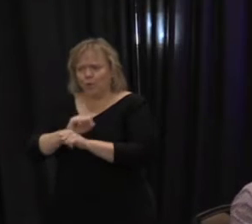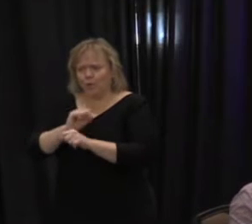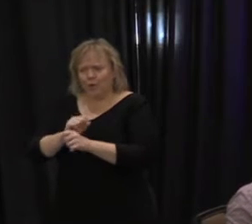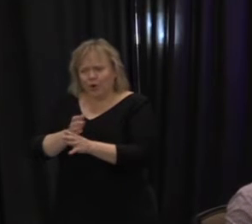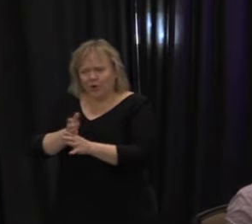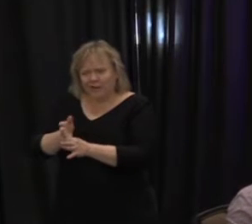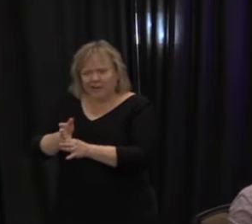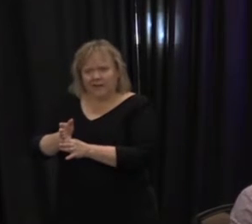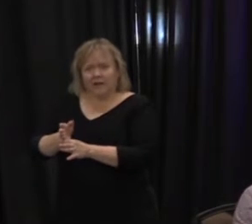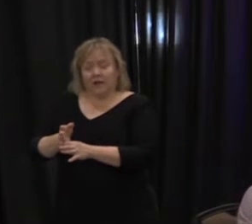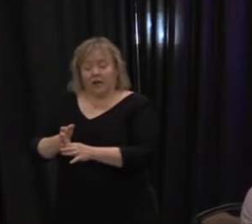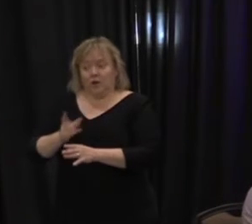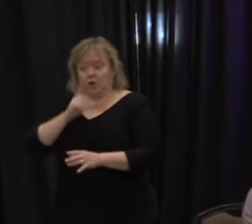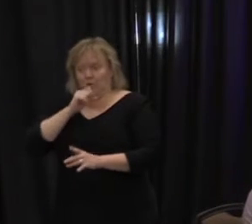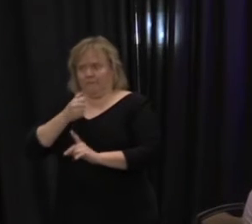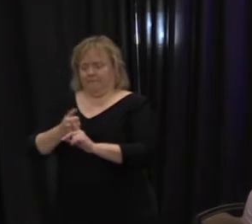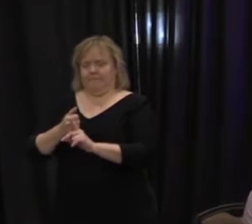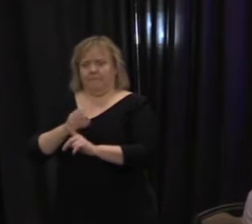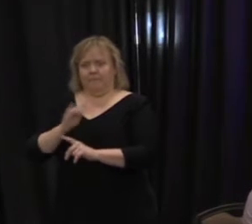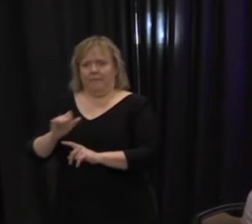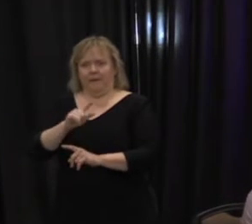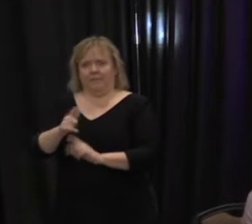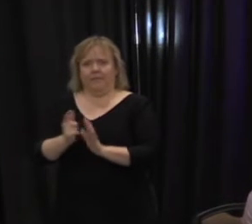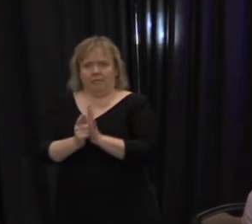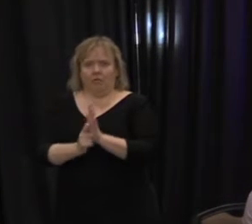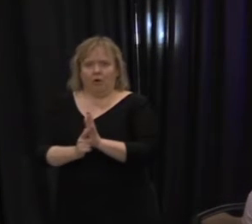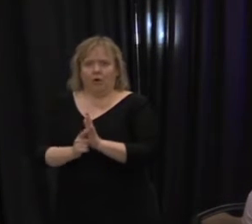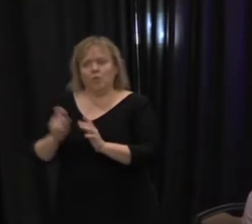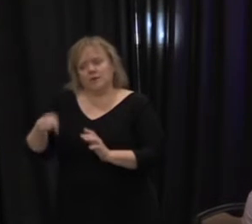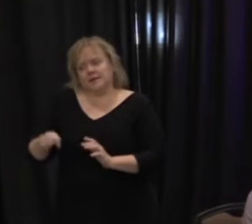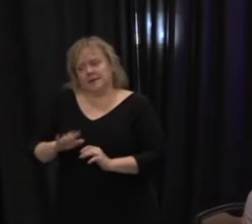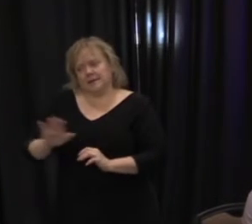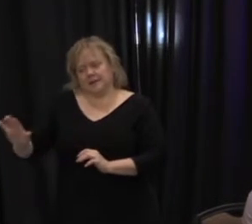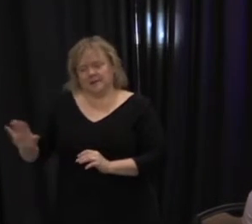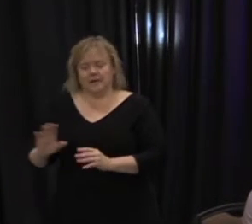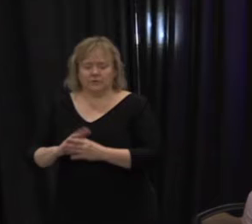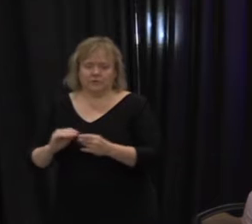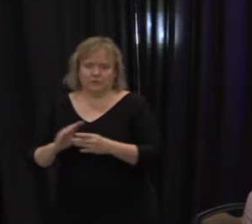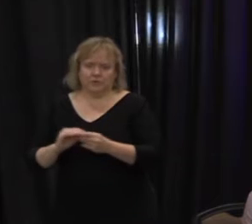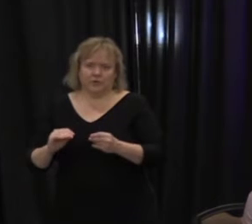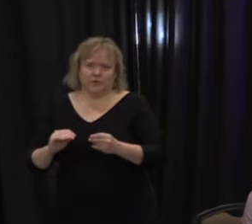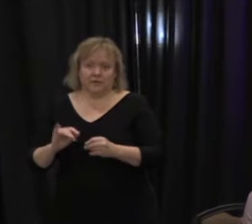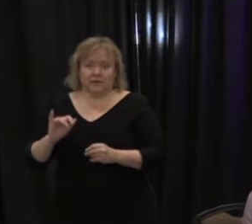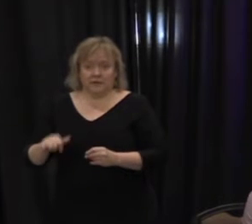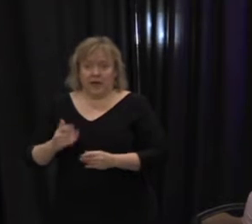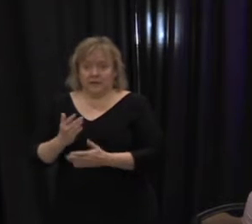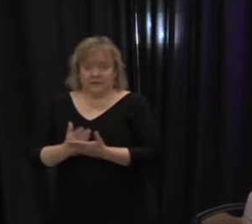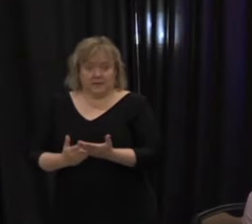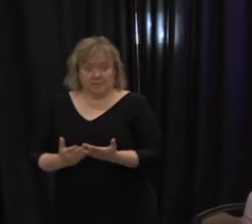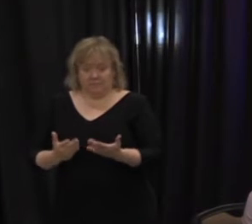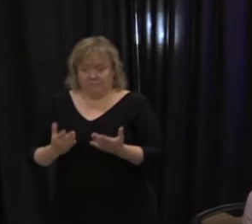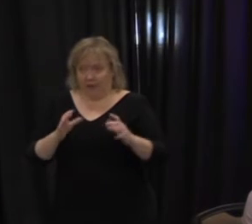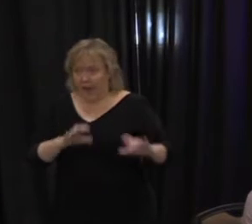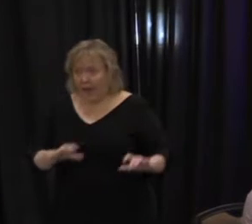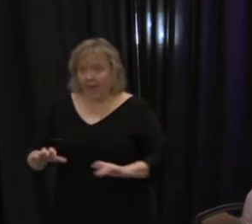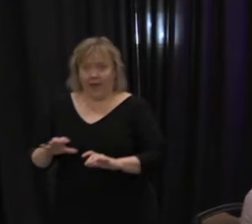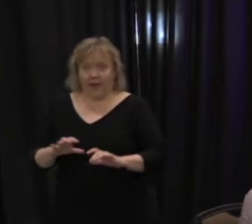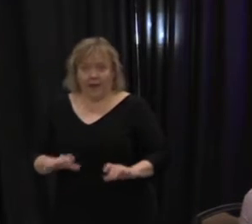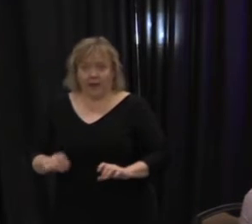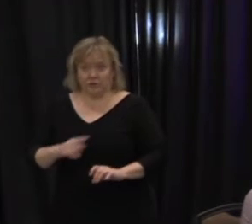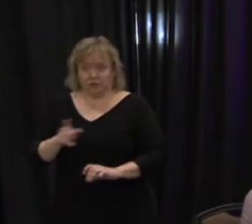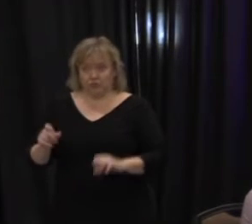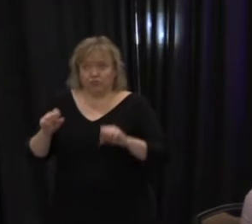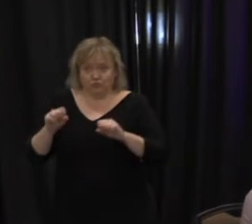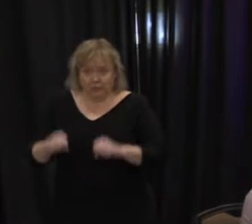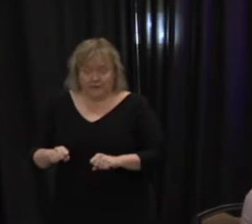the legislation addresses is really helpful. So that's something that people can do on a regular